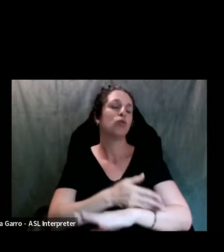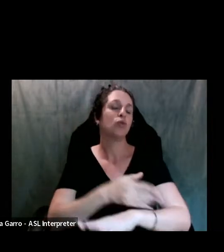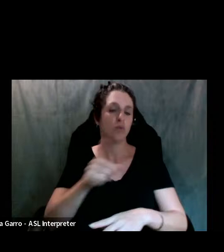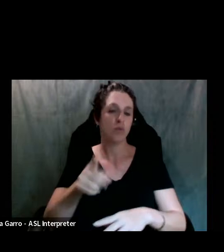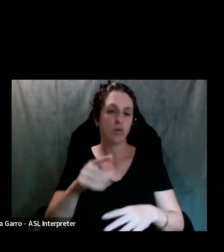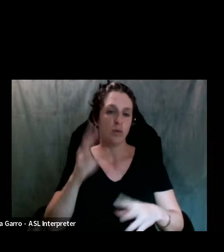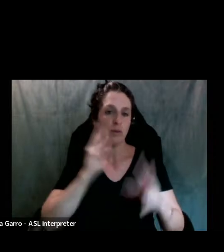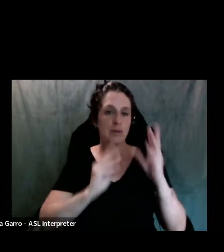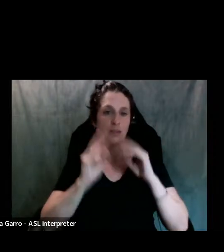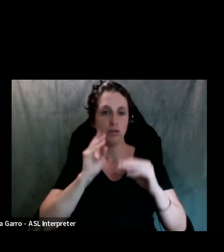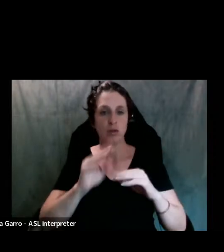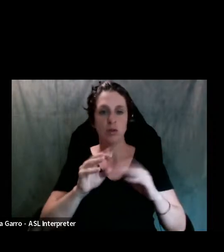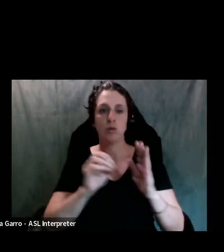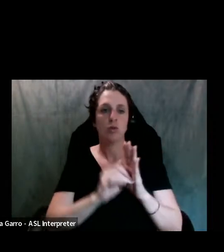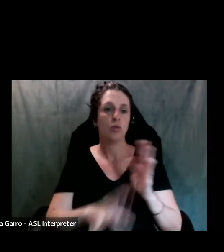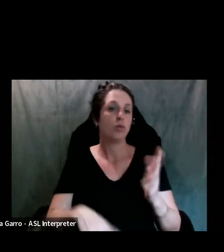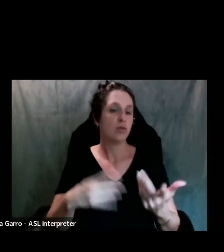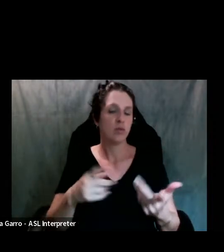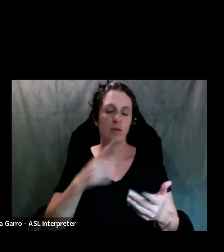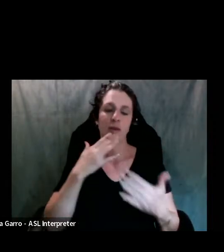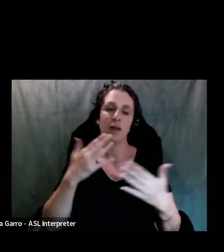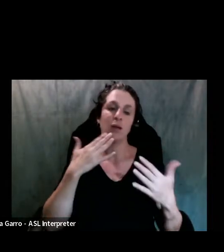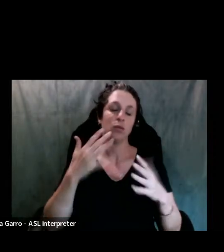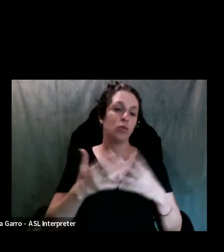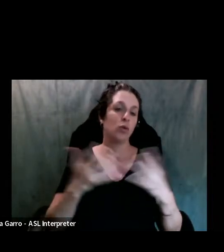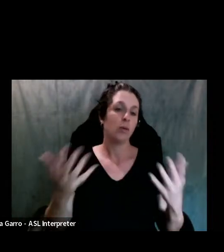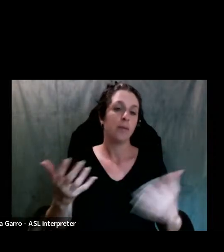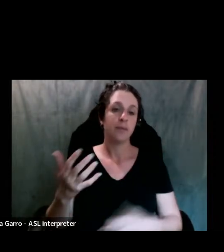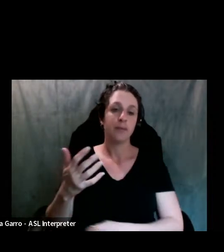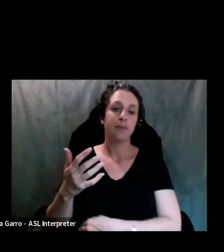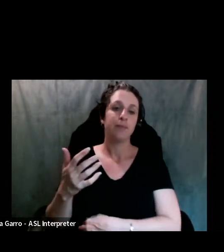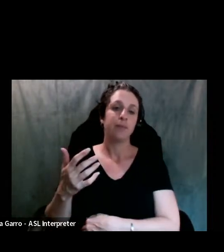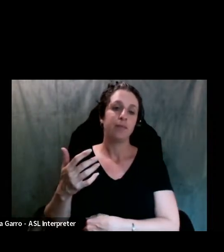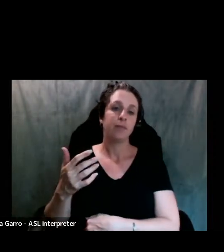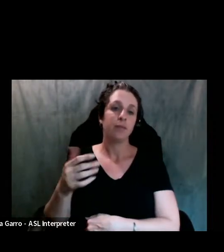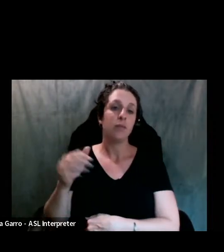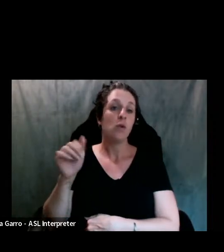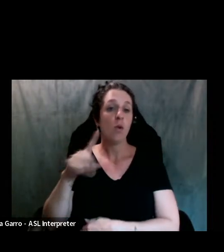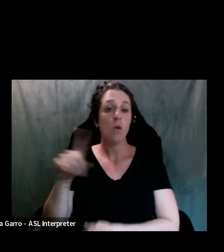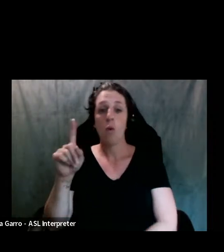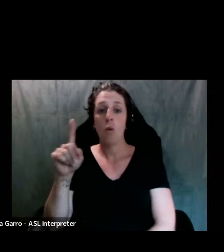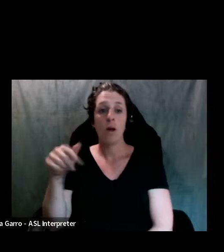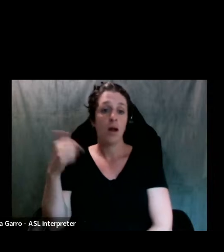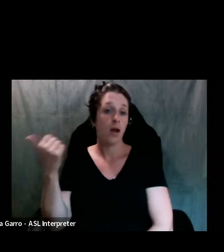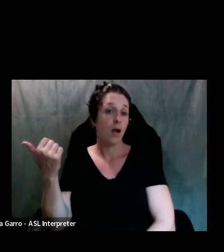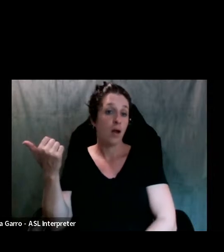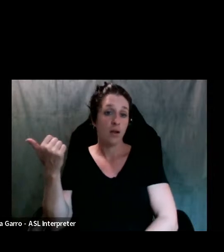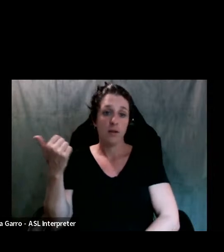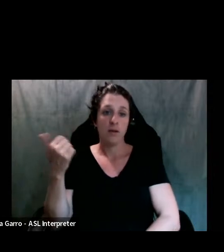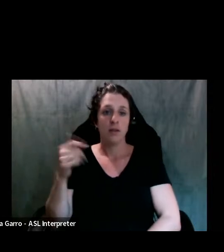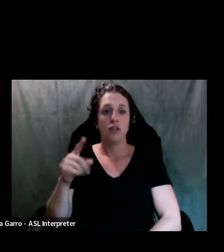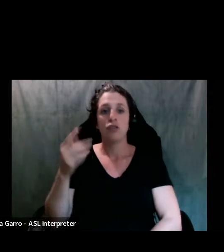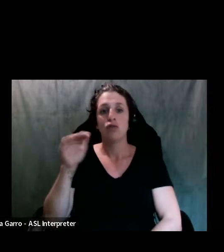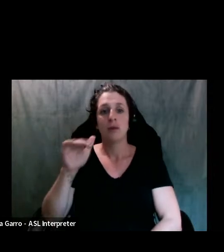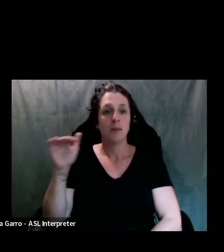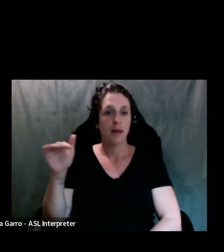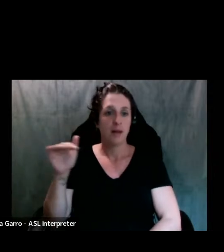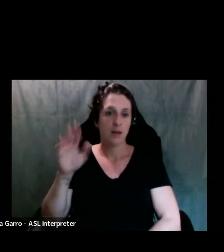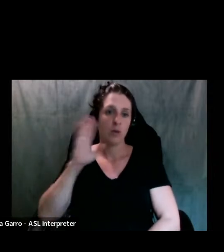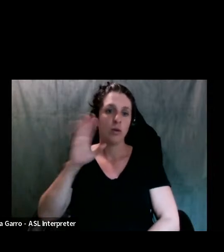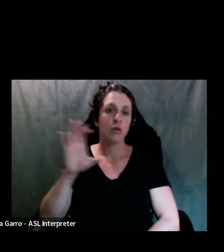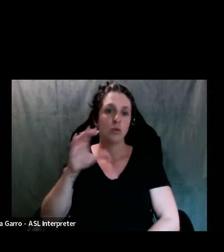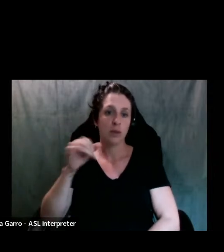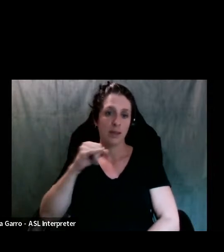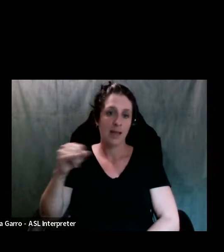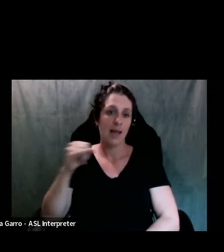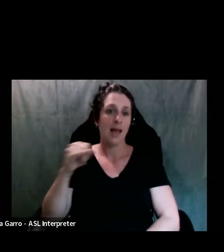So thank you so much, really, thank you. The only other announcement I really have is just a reminder, and we'll do this at the very end of the meeting,